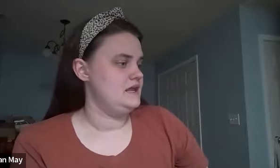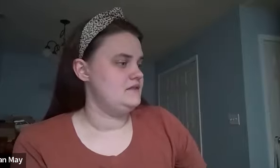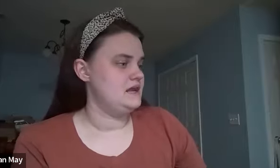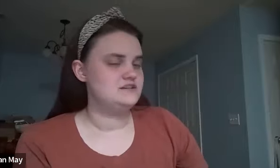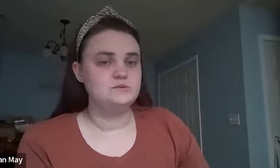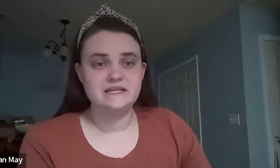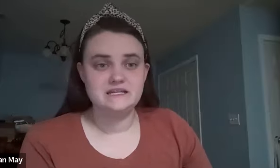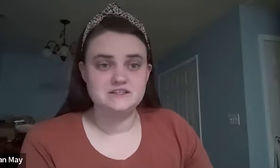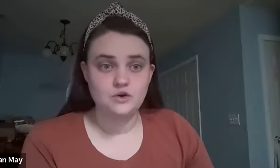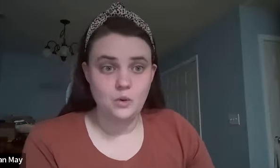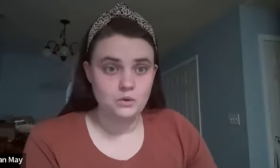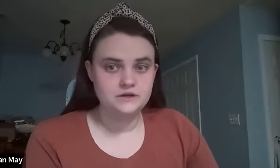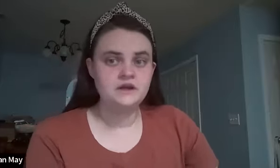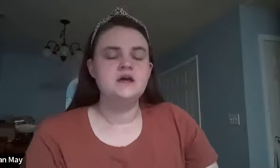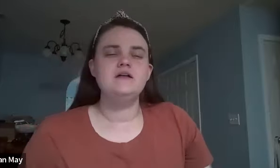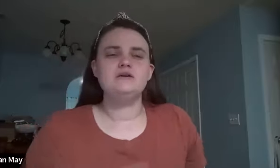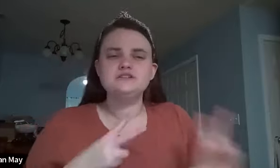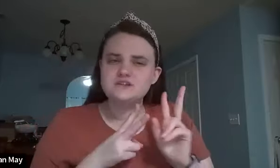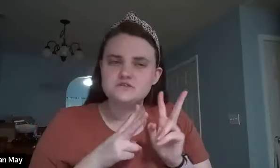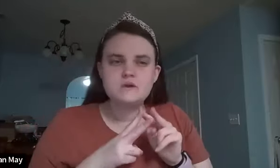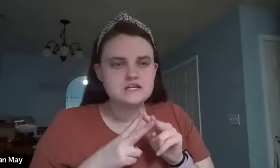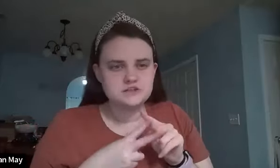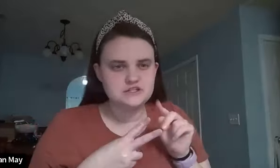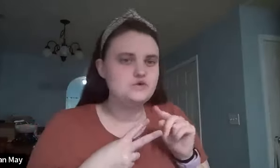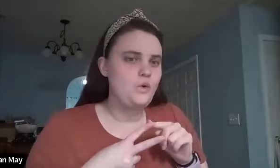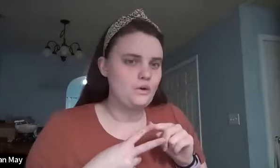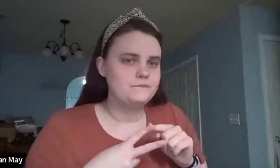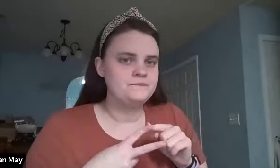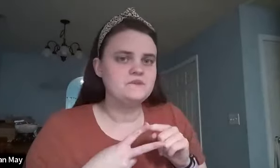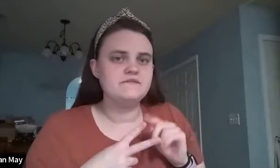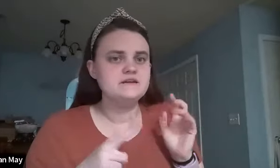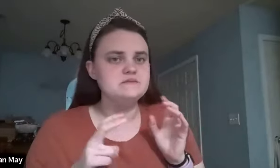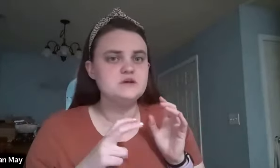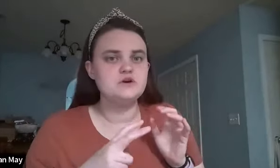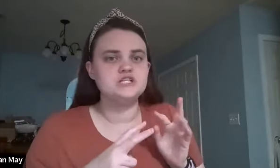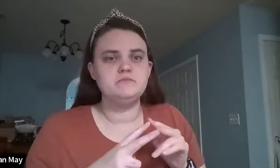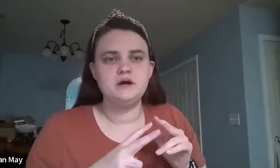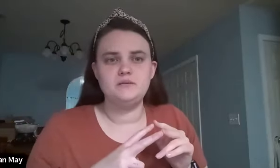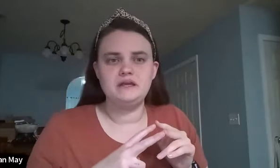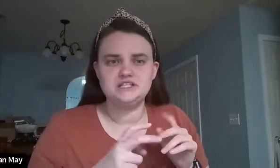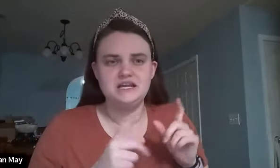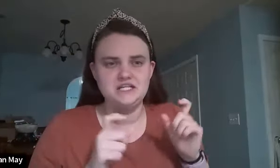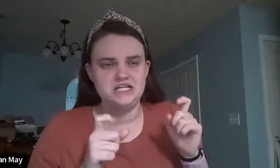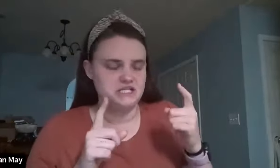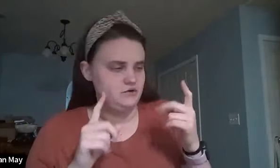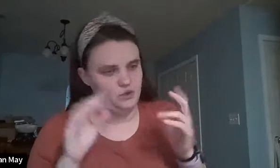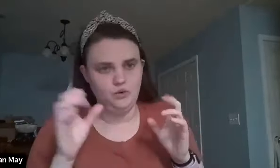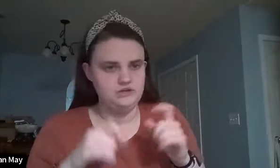Then the next one is corn. There are two ways you can do corn. They're very similar motion, but it just kind of changes how you have